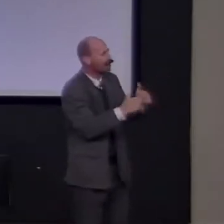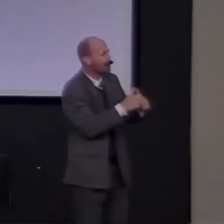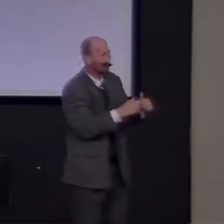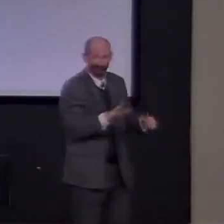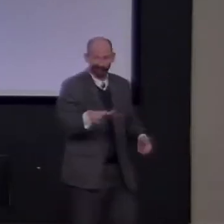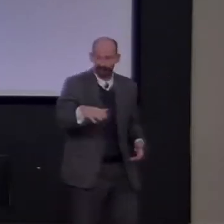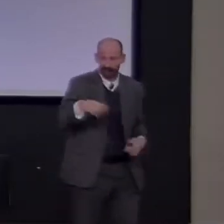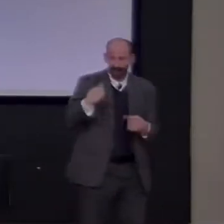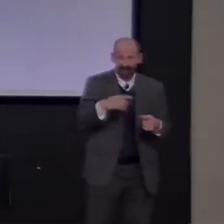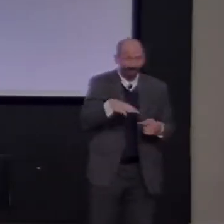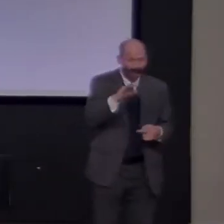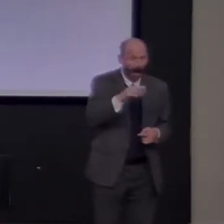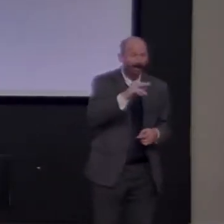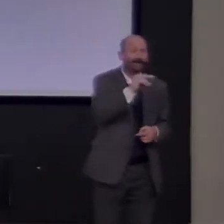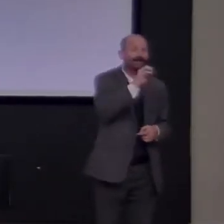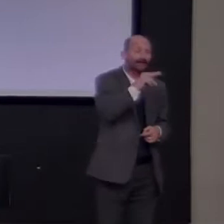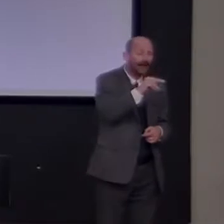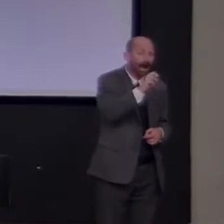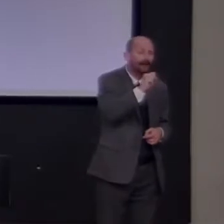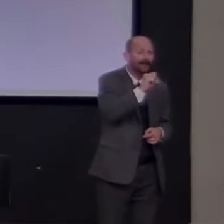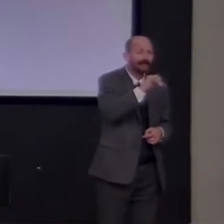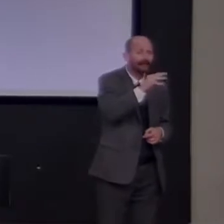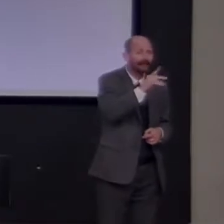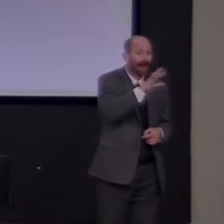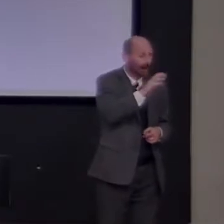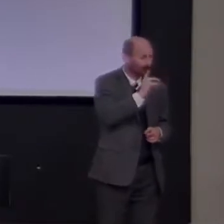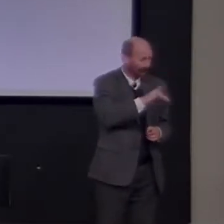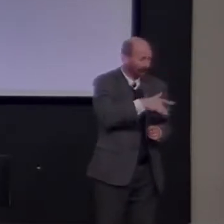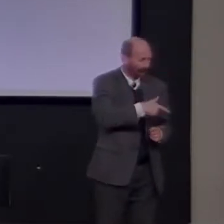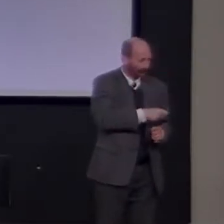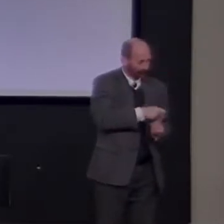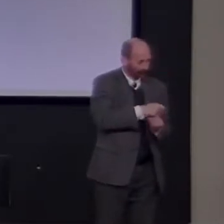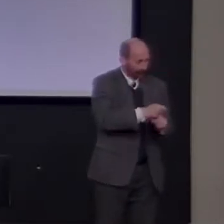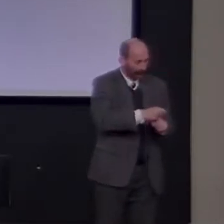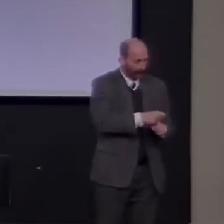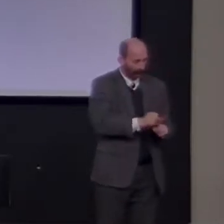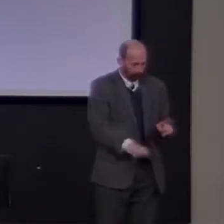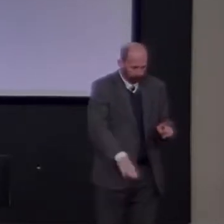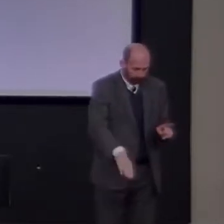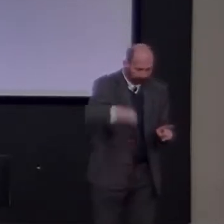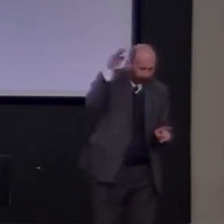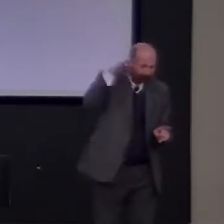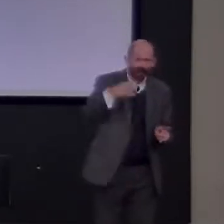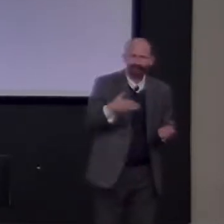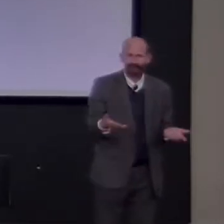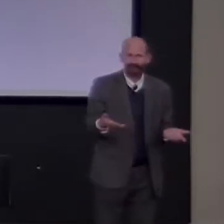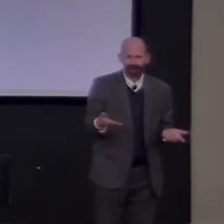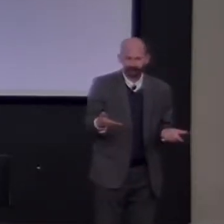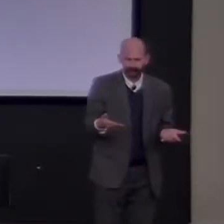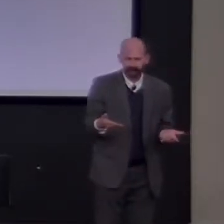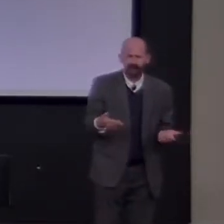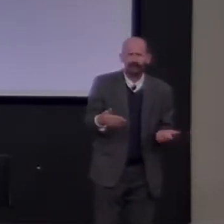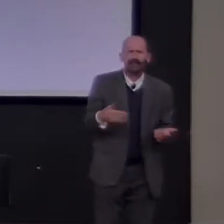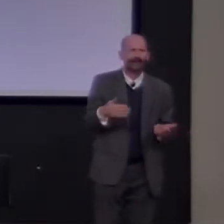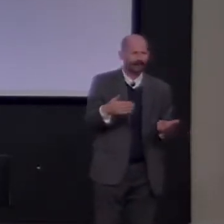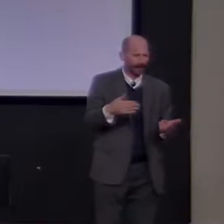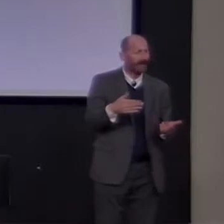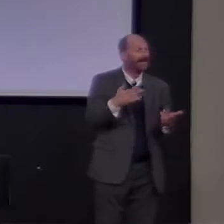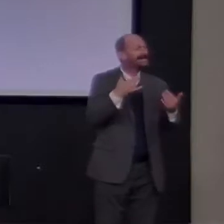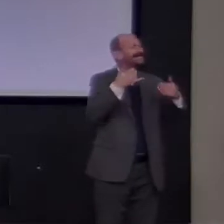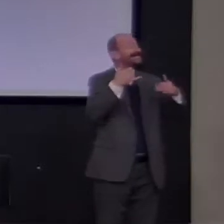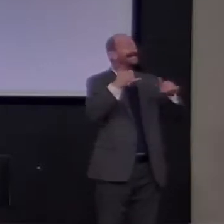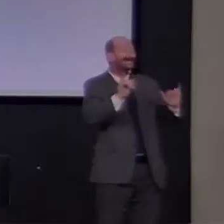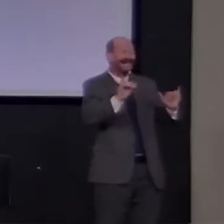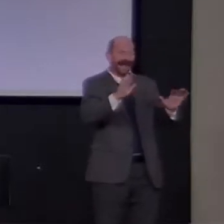not consistently predict symbolic math. I think it's really important here to emphasize consistently because, as I said, there's still a mixed body